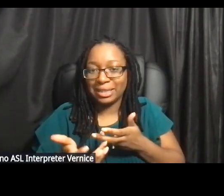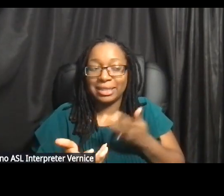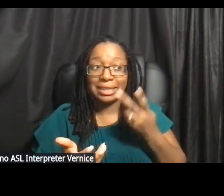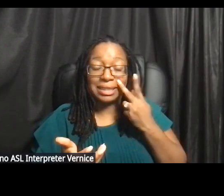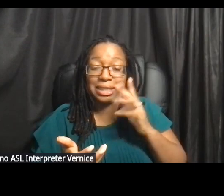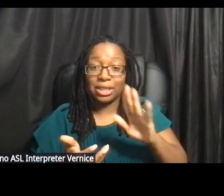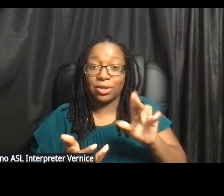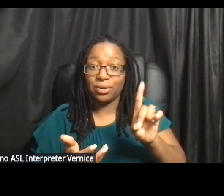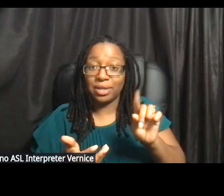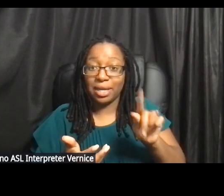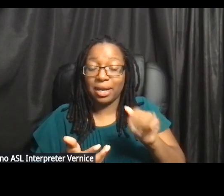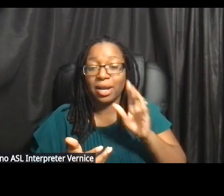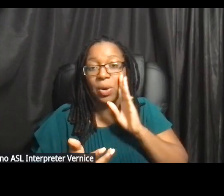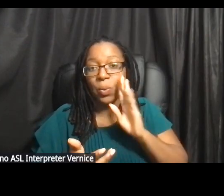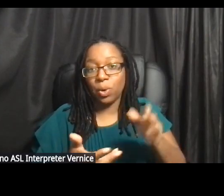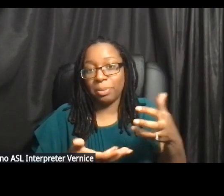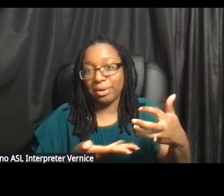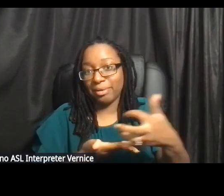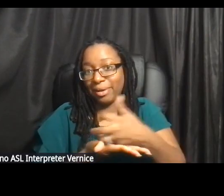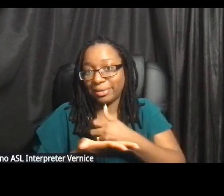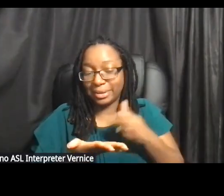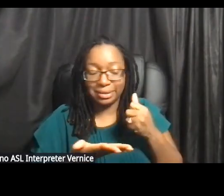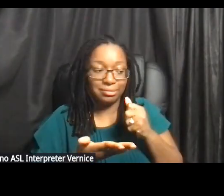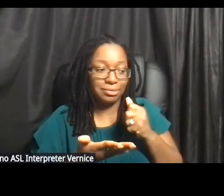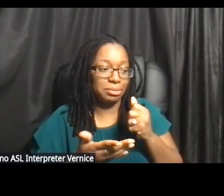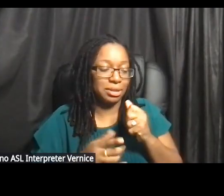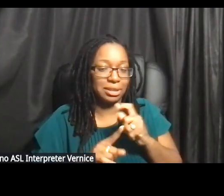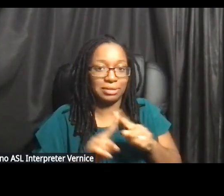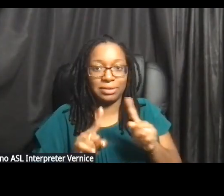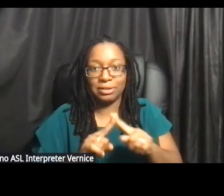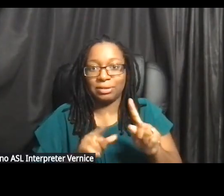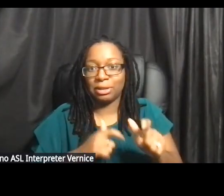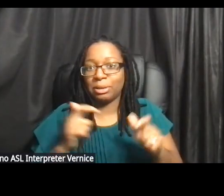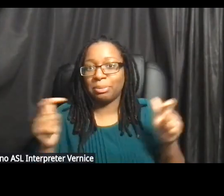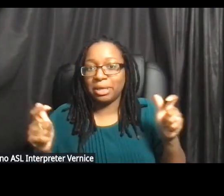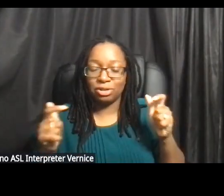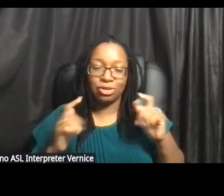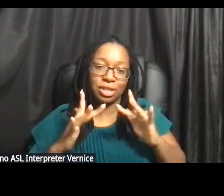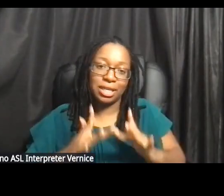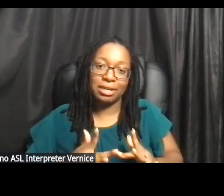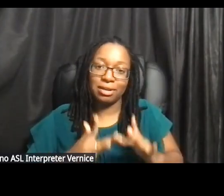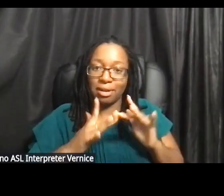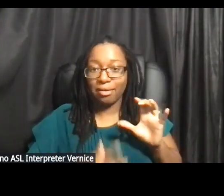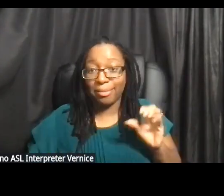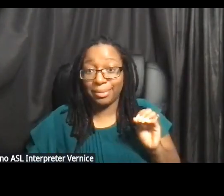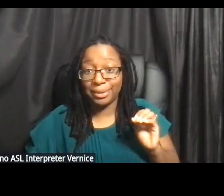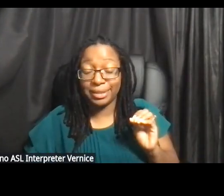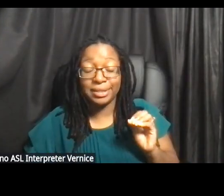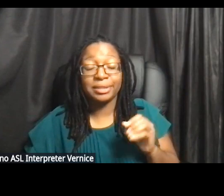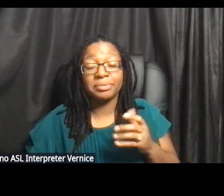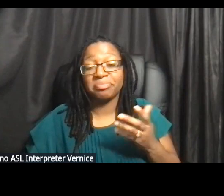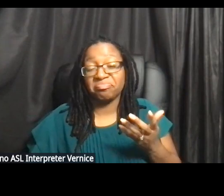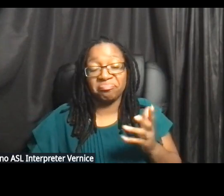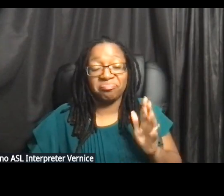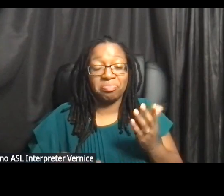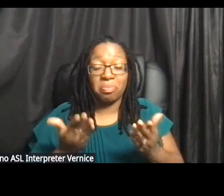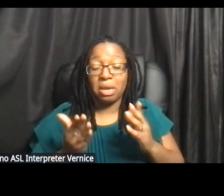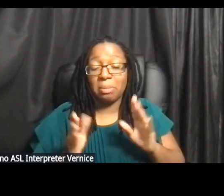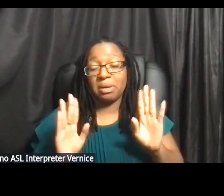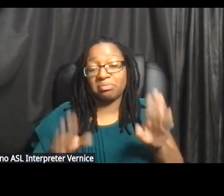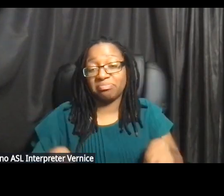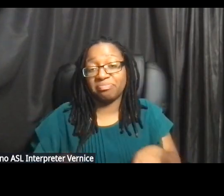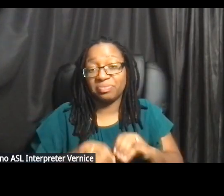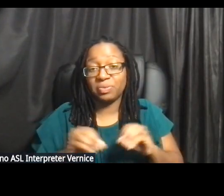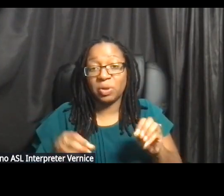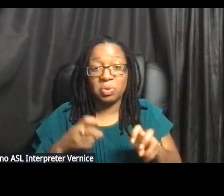collected by all of these, major internet corporations. So that's maybe no big deal. You turn it off for a moment, look